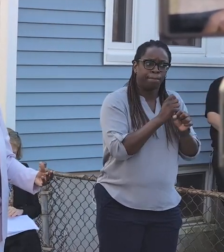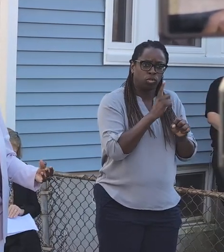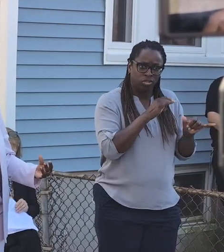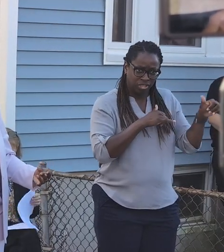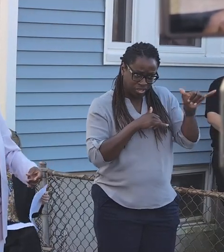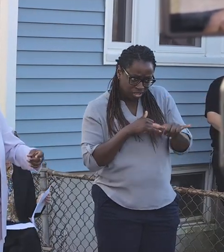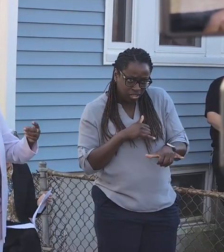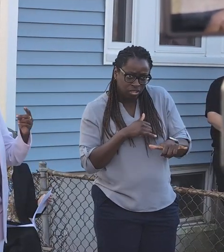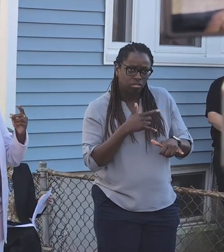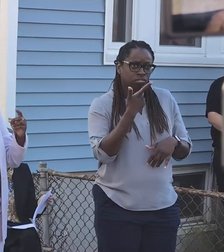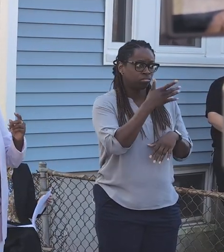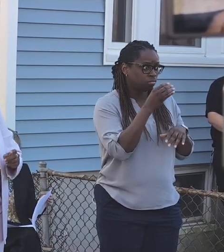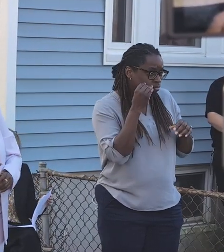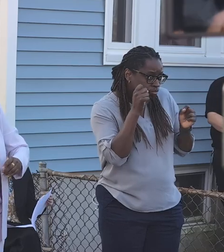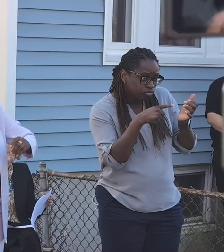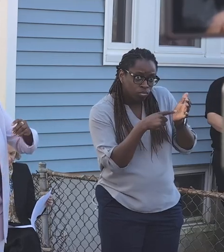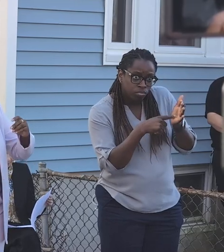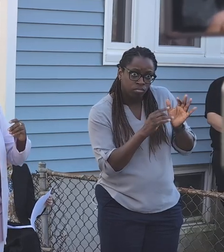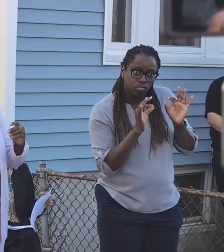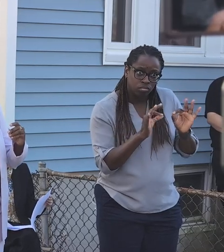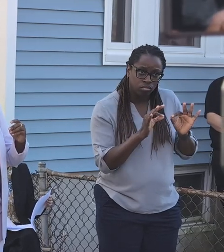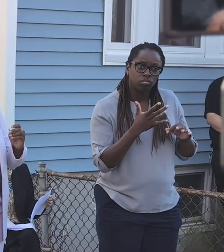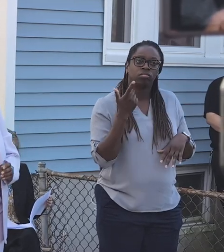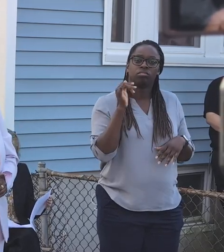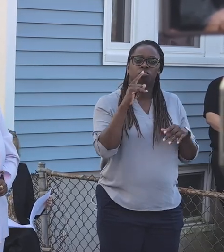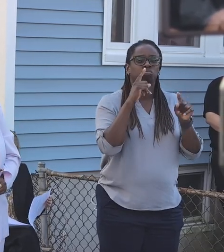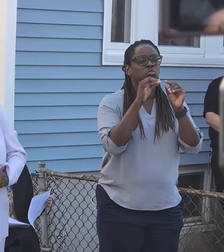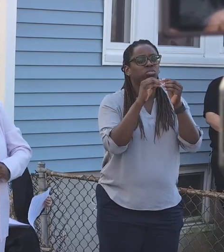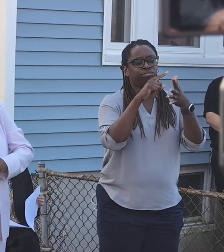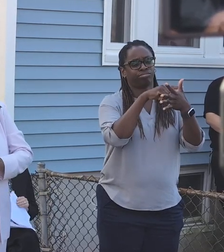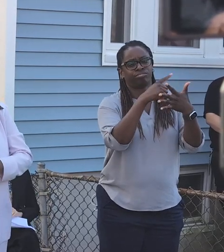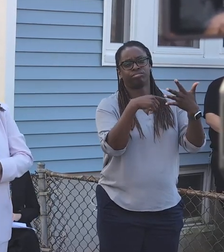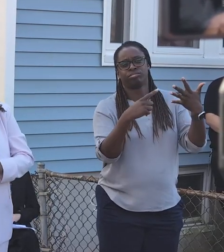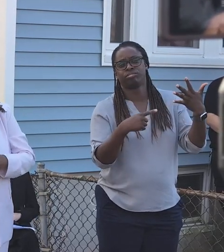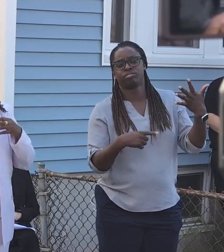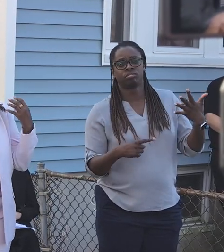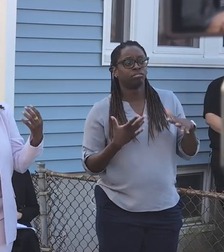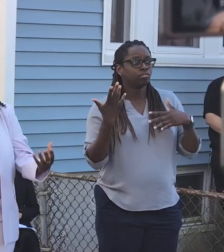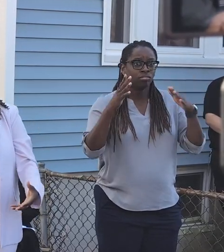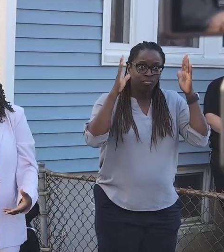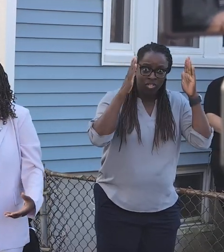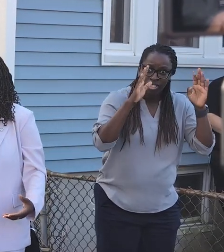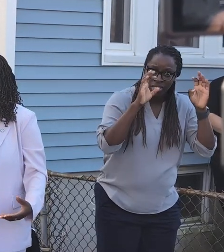know matter, preserving education, healthcare access.